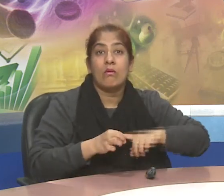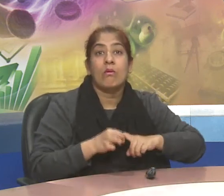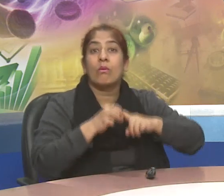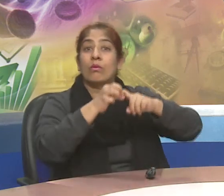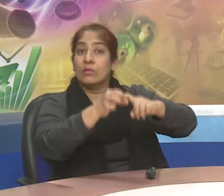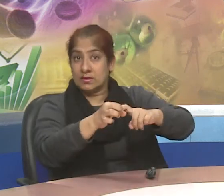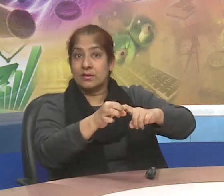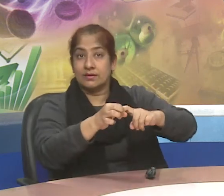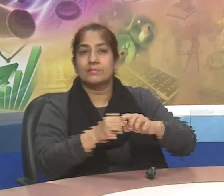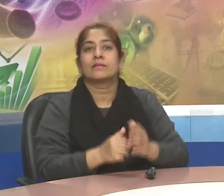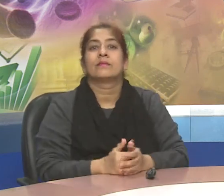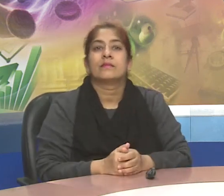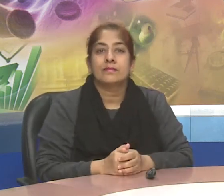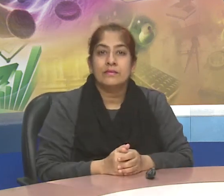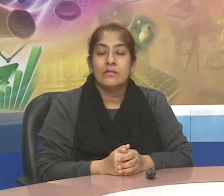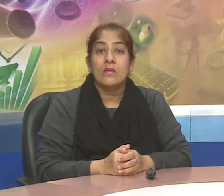Question 13,